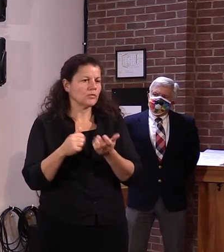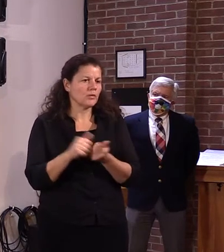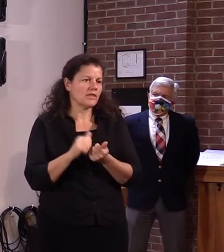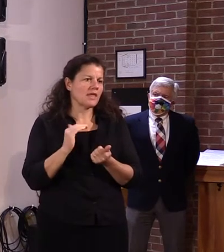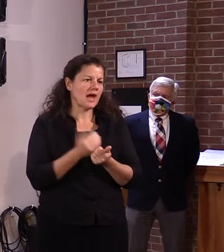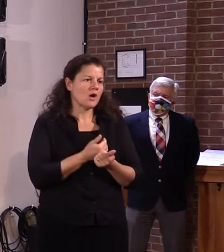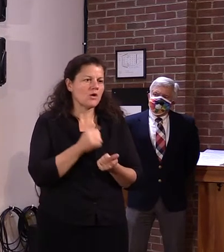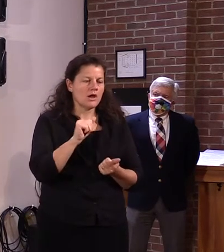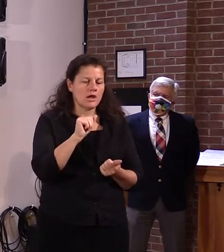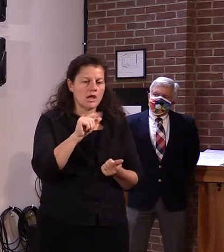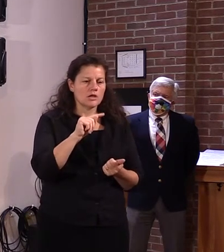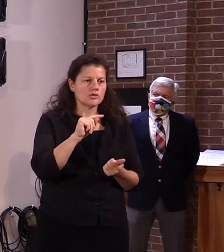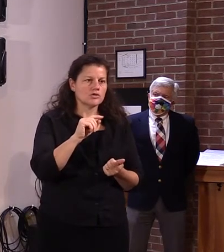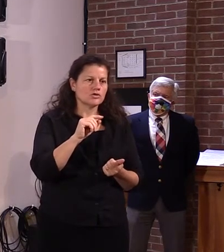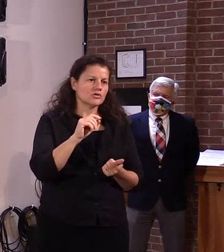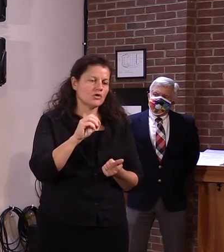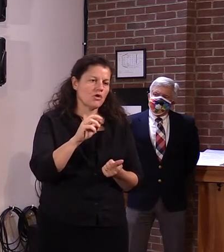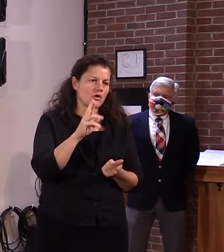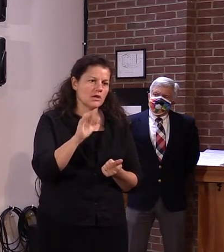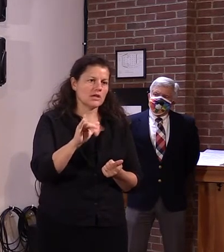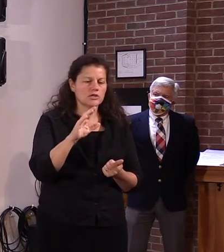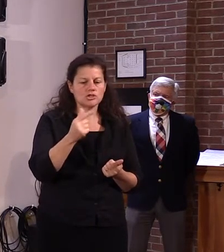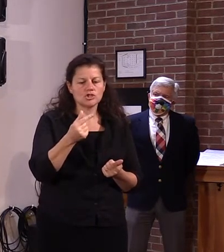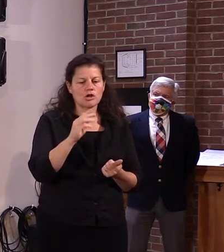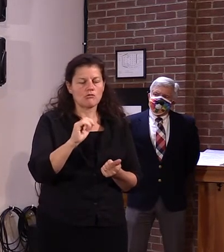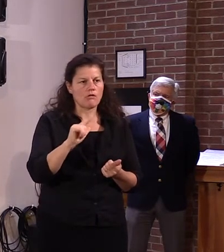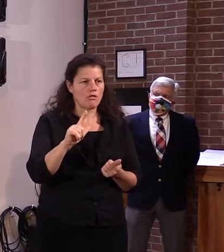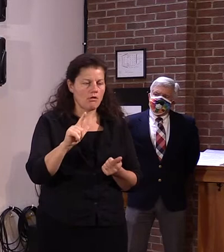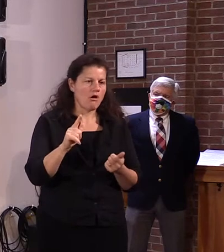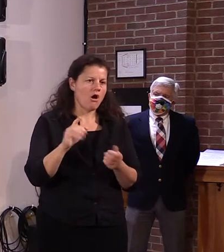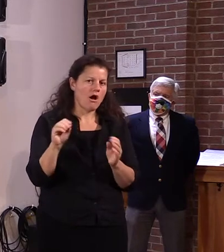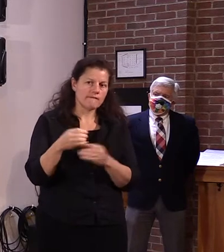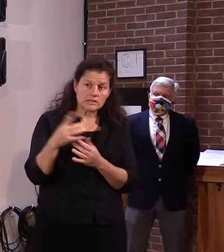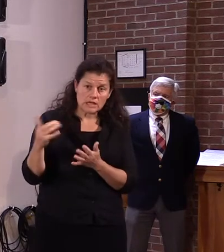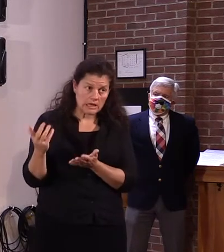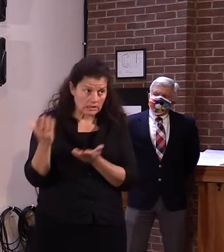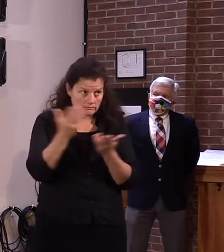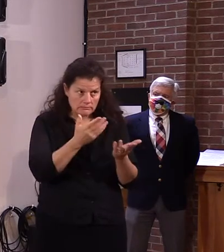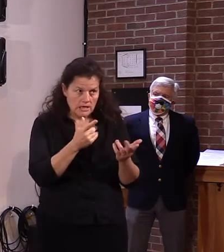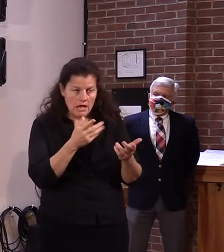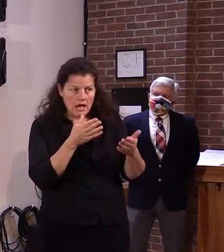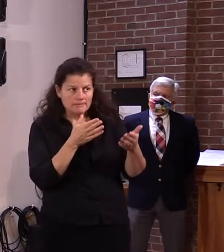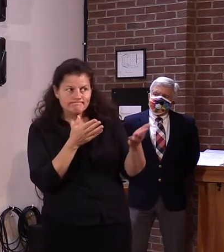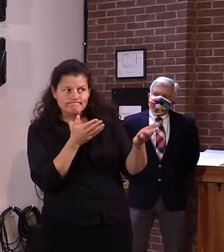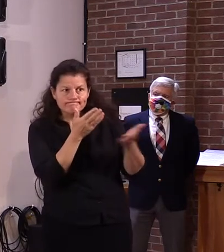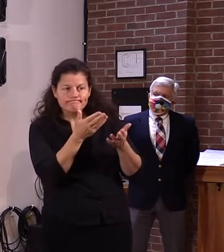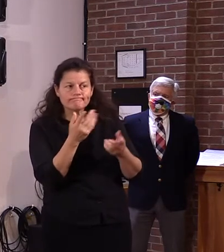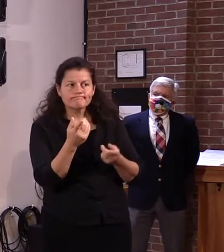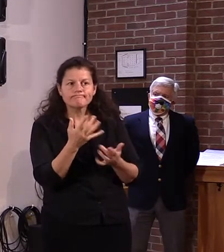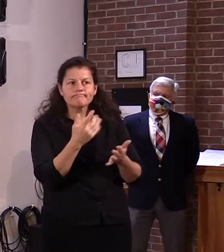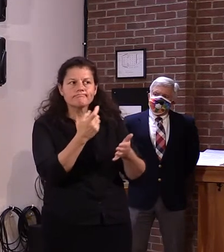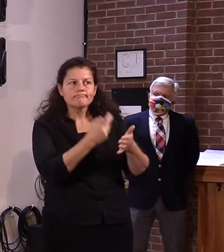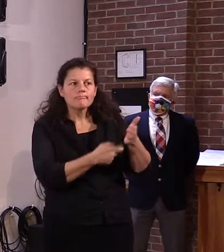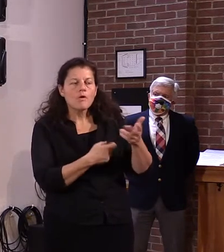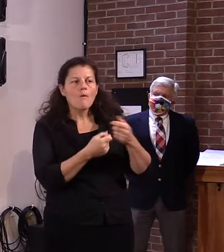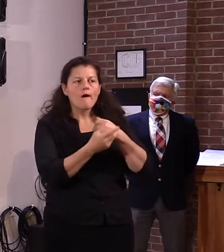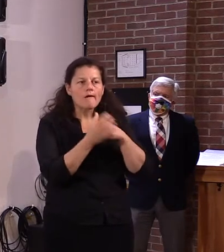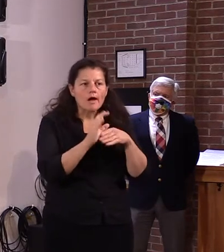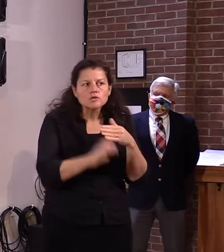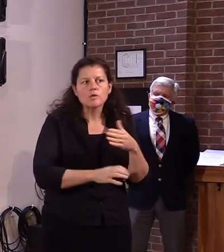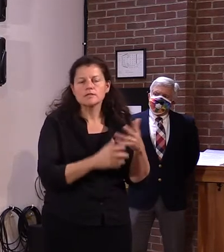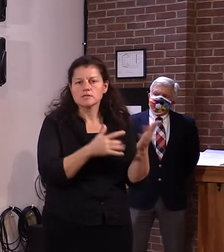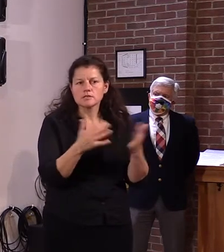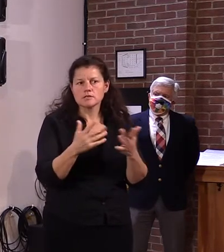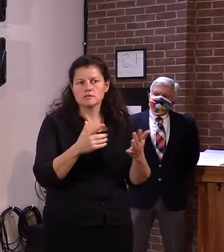office to add another layer of potential education and then requests for compliance and